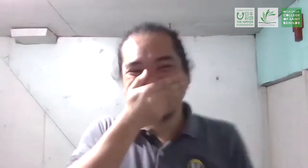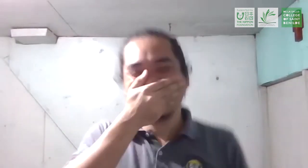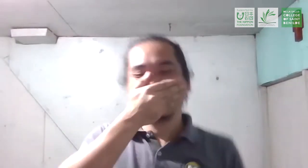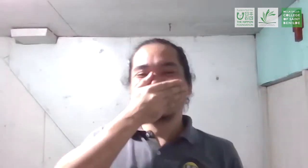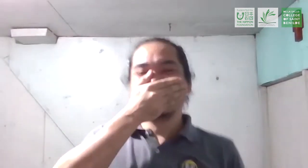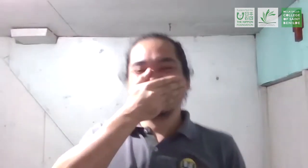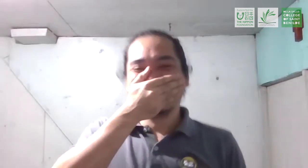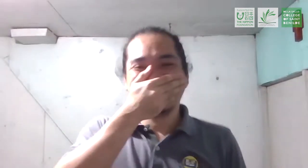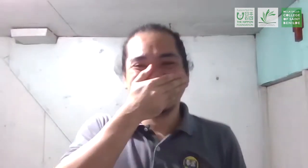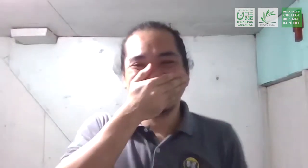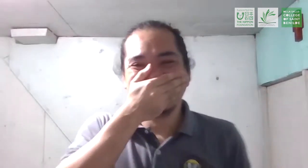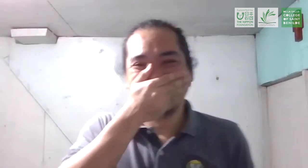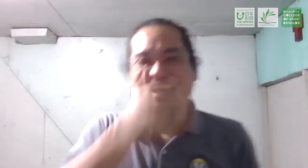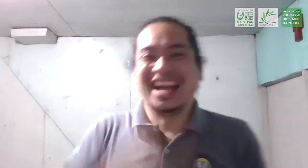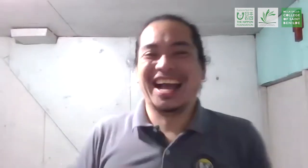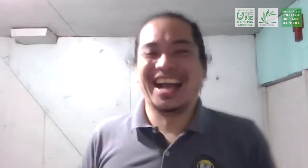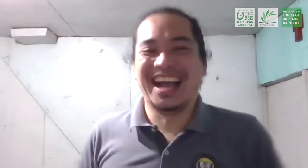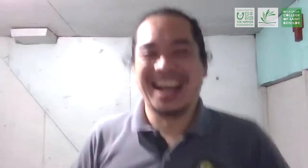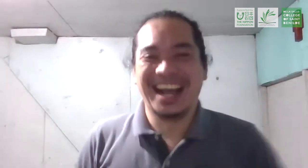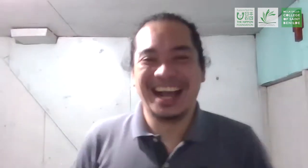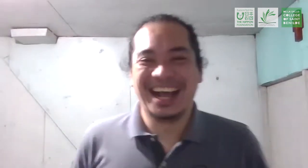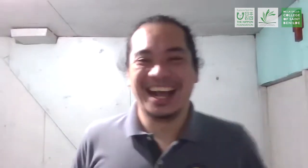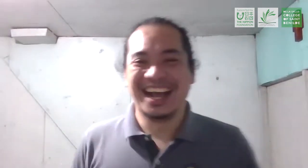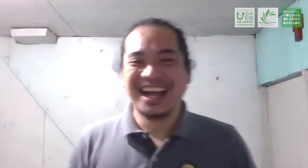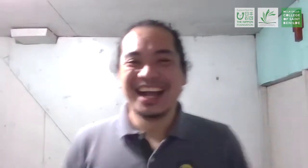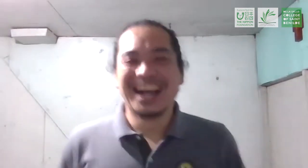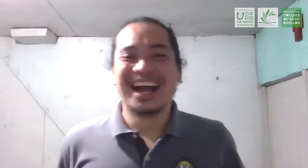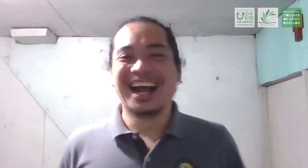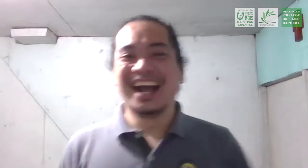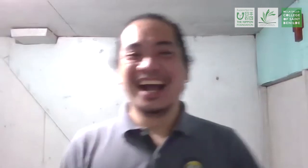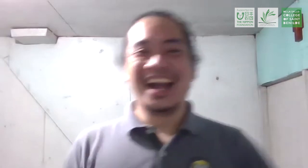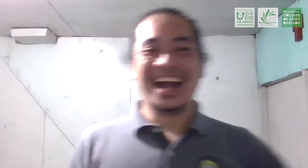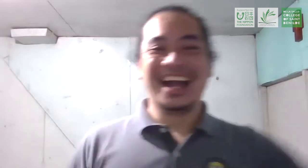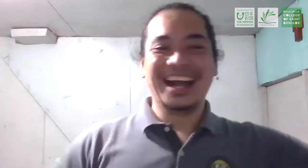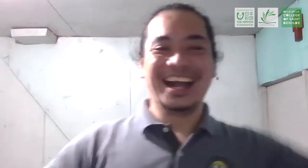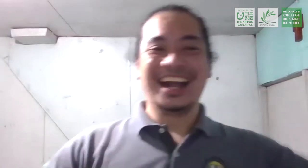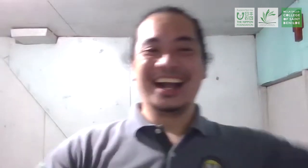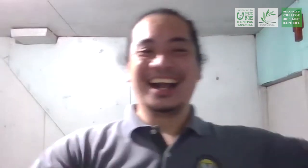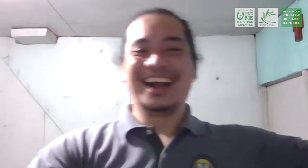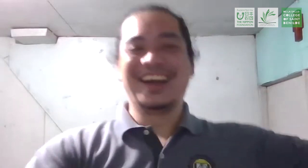Sorry, I had to put that in there. Okay.